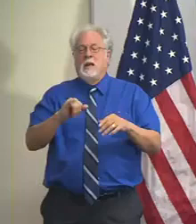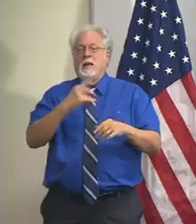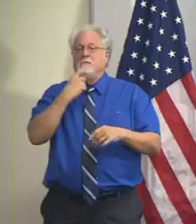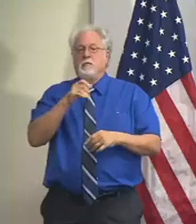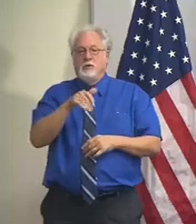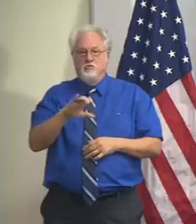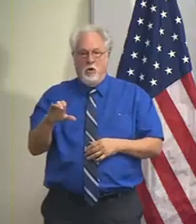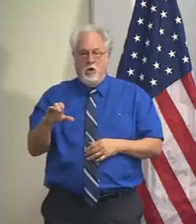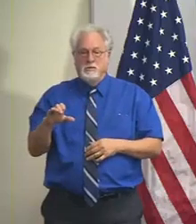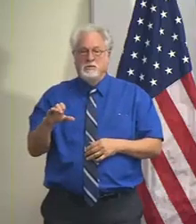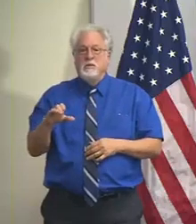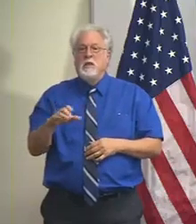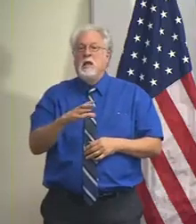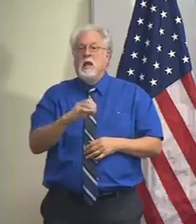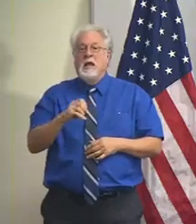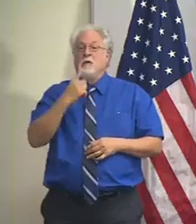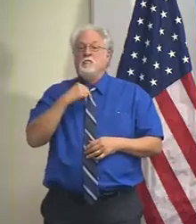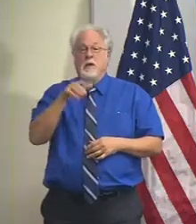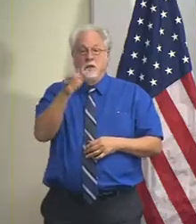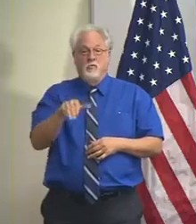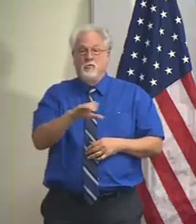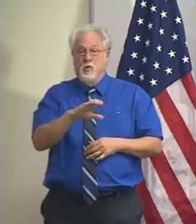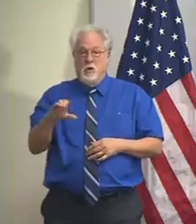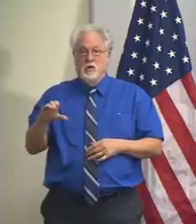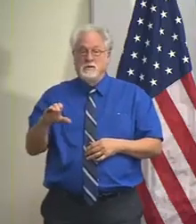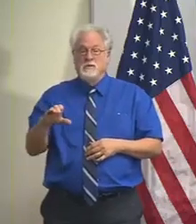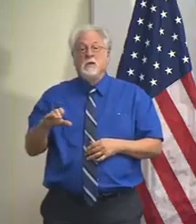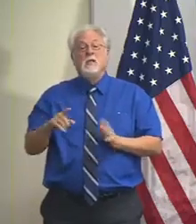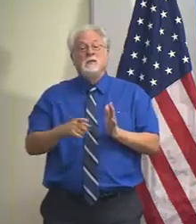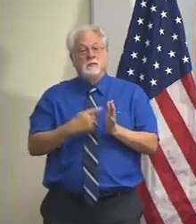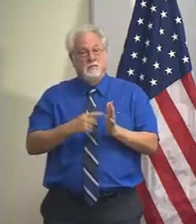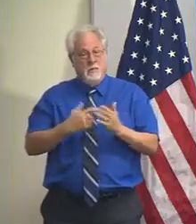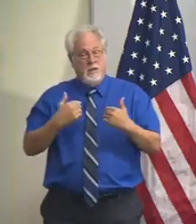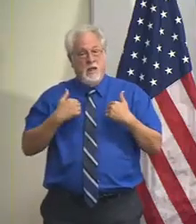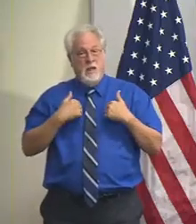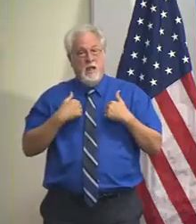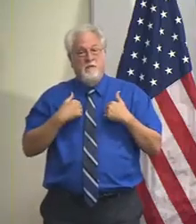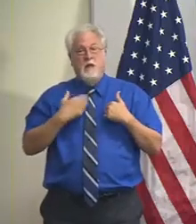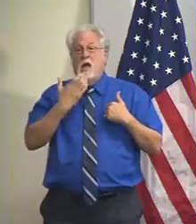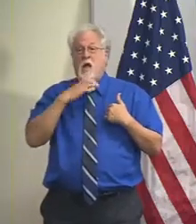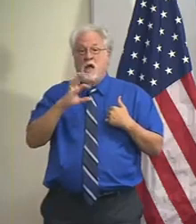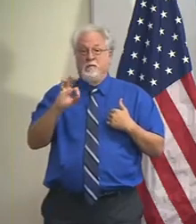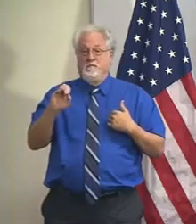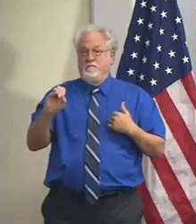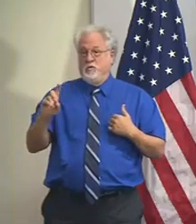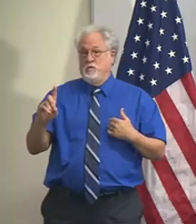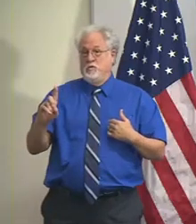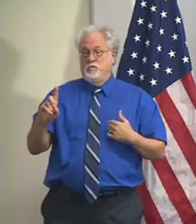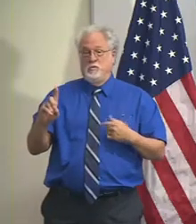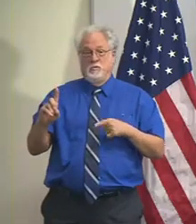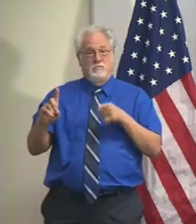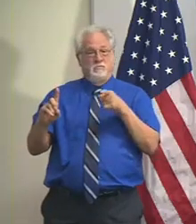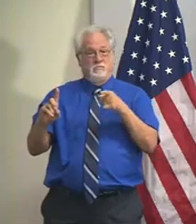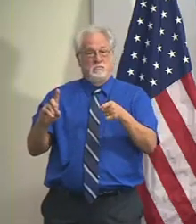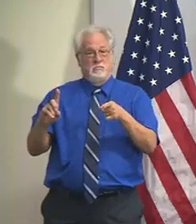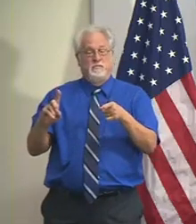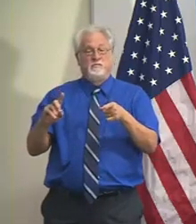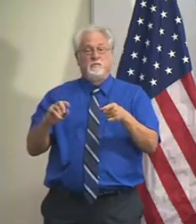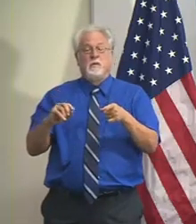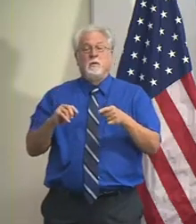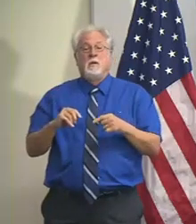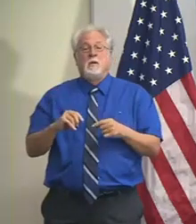Red Cross. And the Red Cross will sometimes have a hot food service at their points of